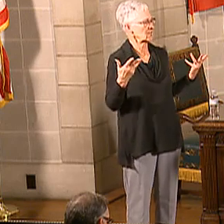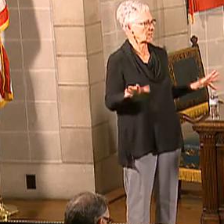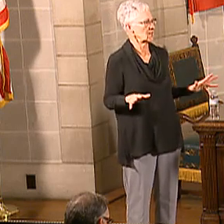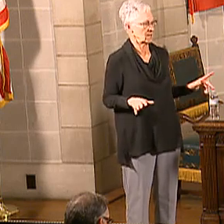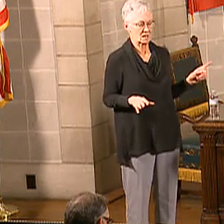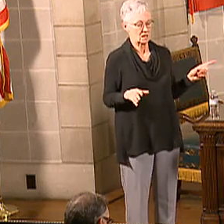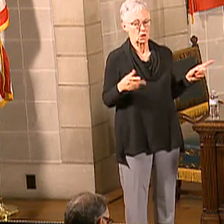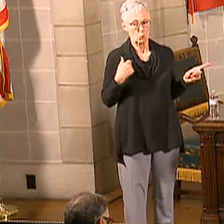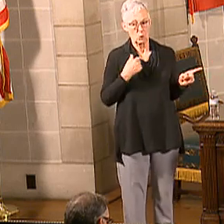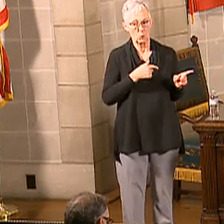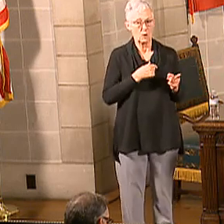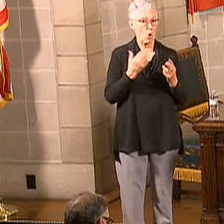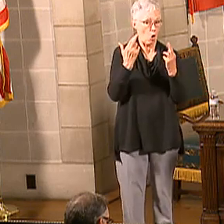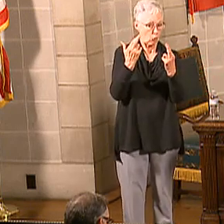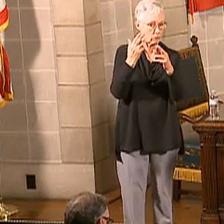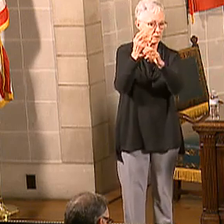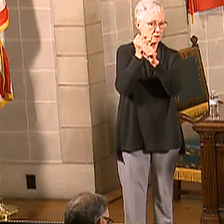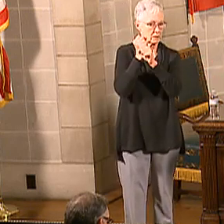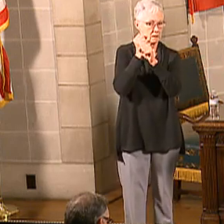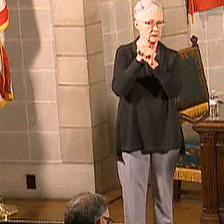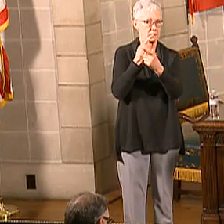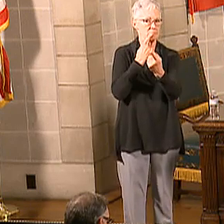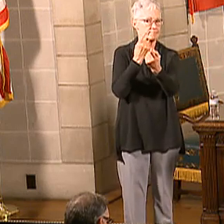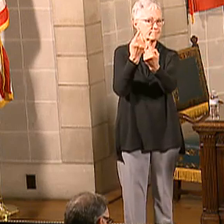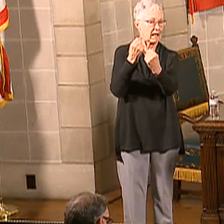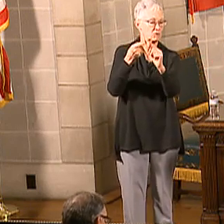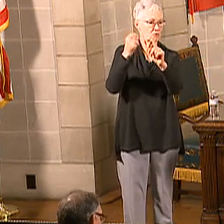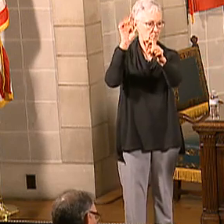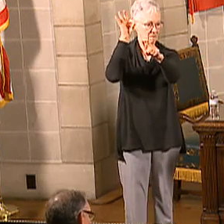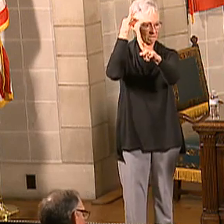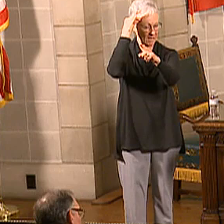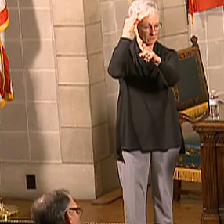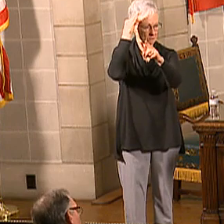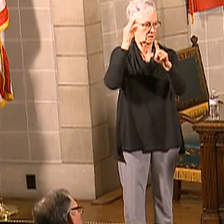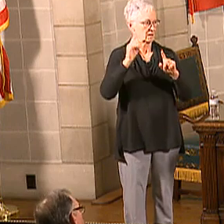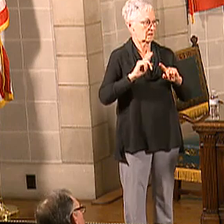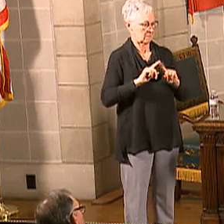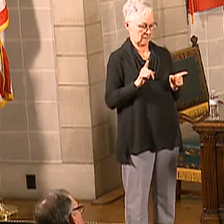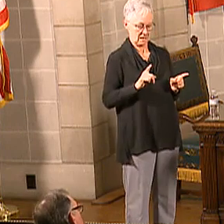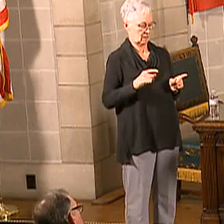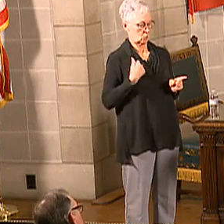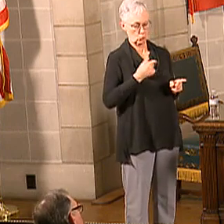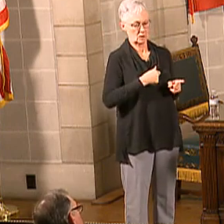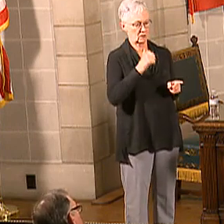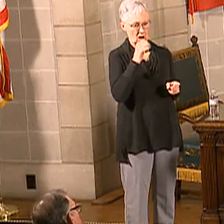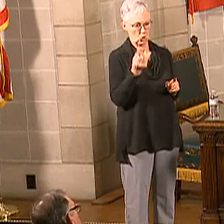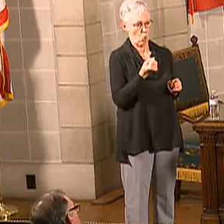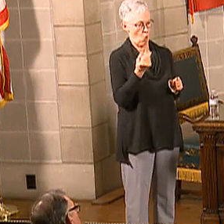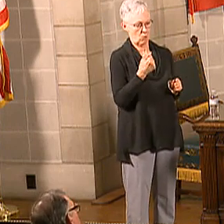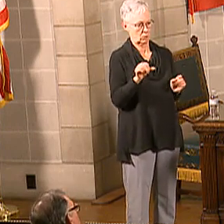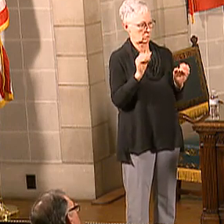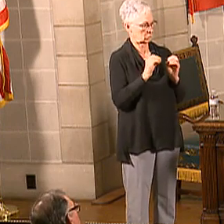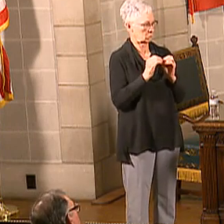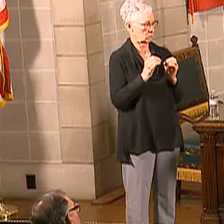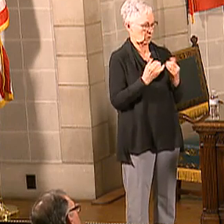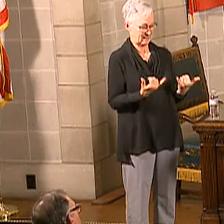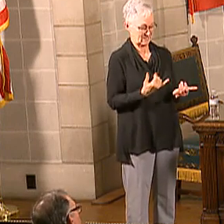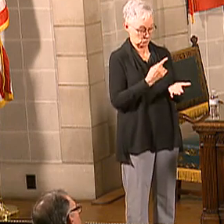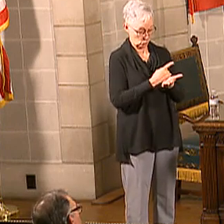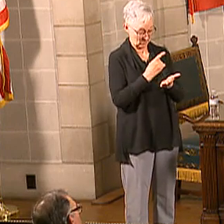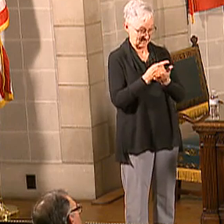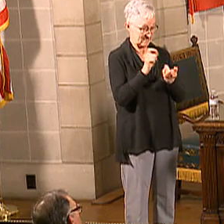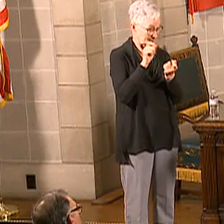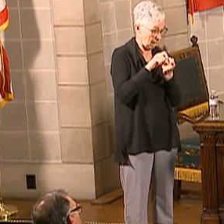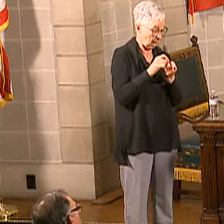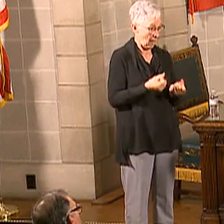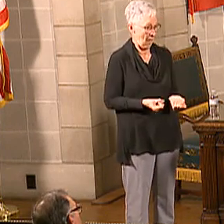releasing claims. In terms of the actual number that'll be paid out this week, in terms of raw claims. I don't have that number at hand.